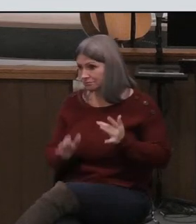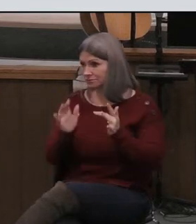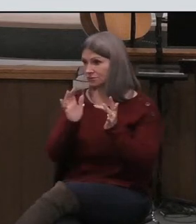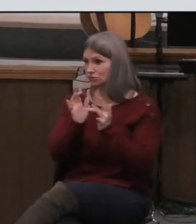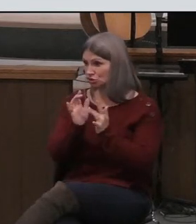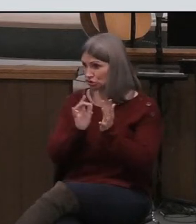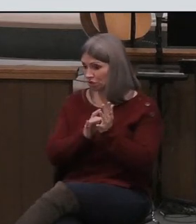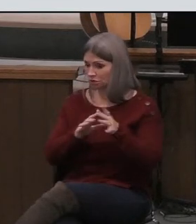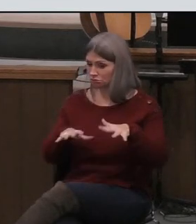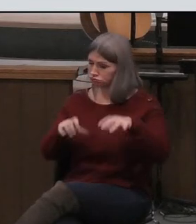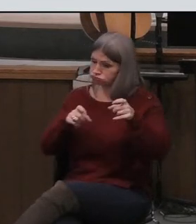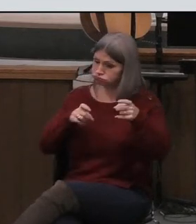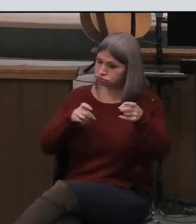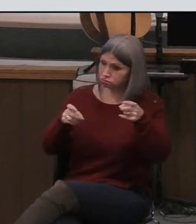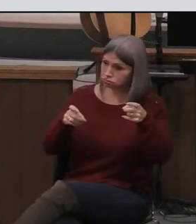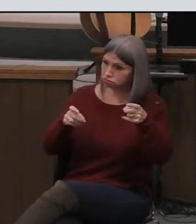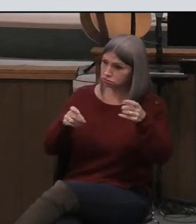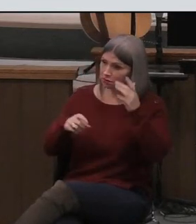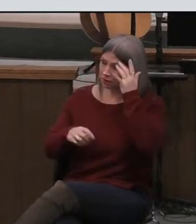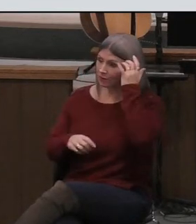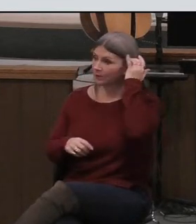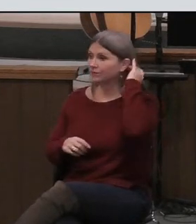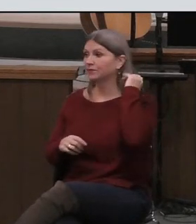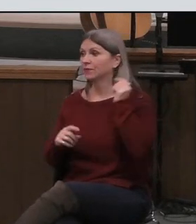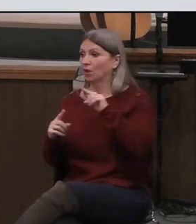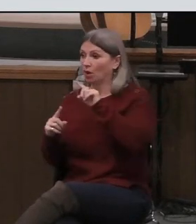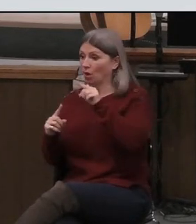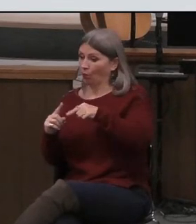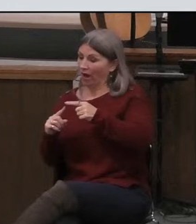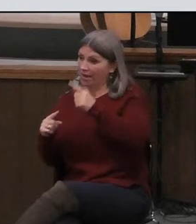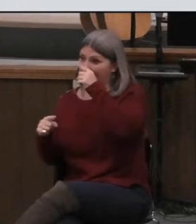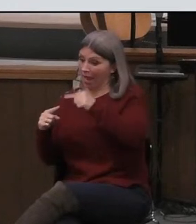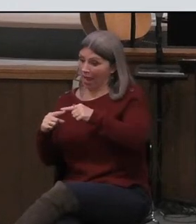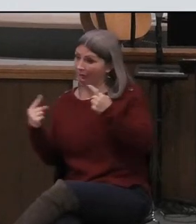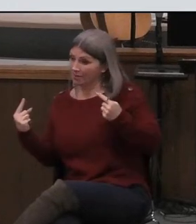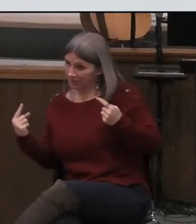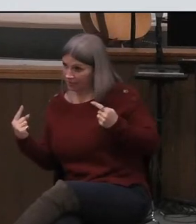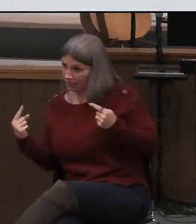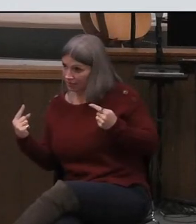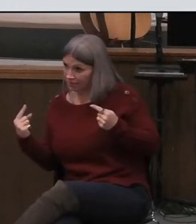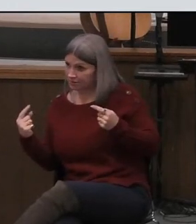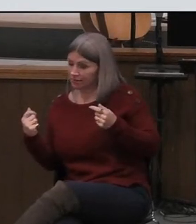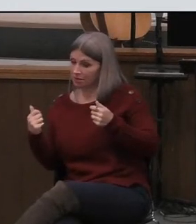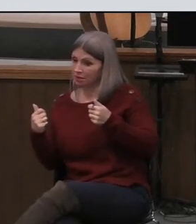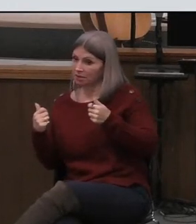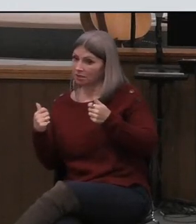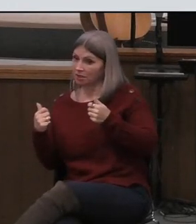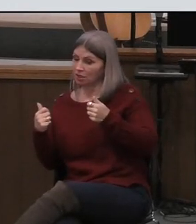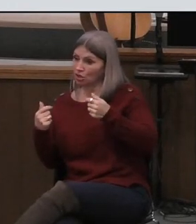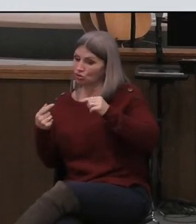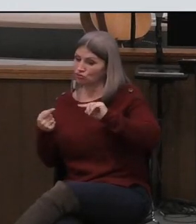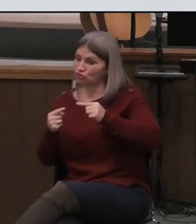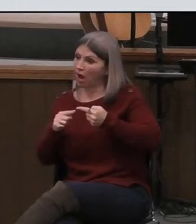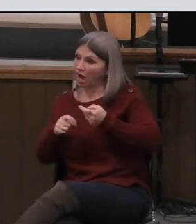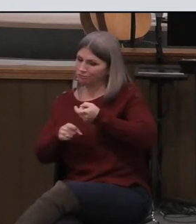When the Christ's enemies had gotten their fill of inflicting injury on